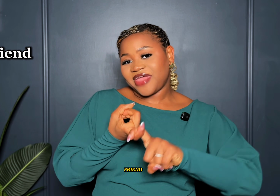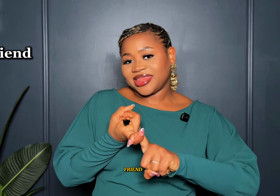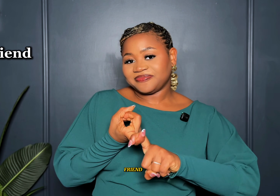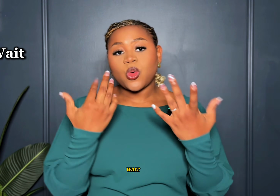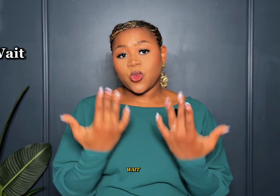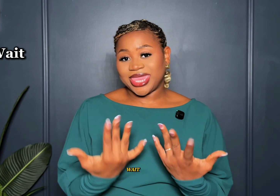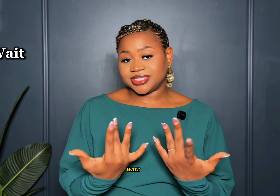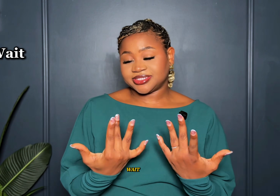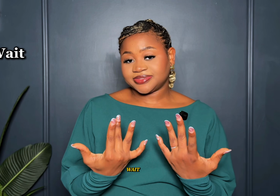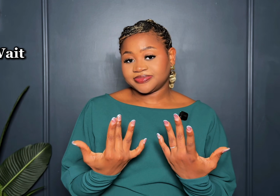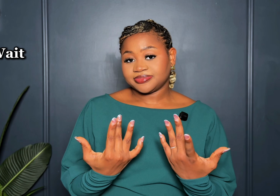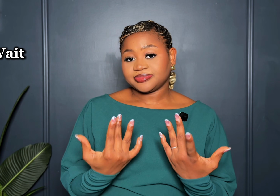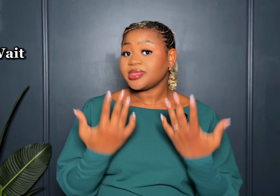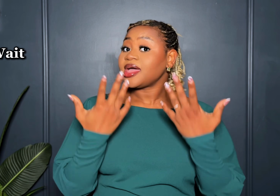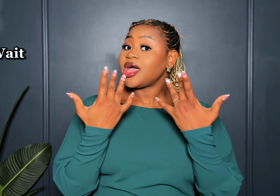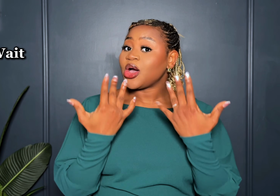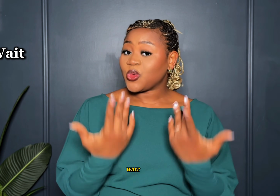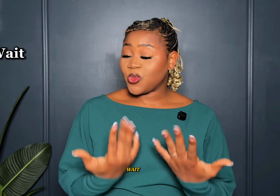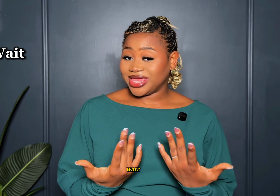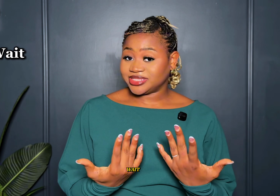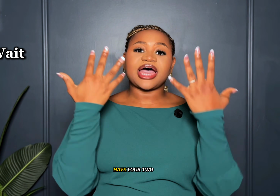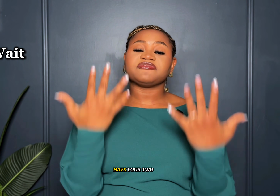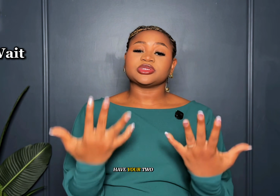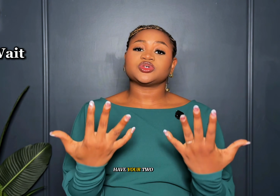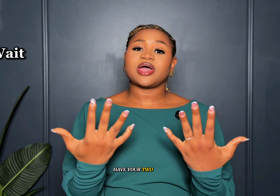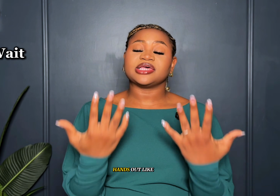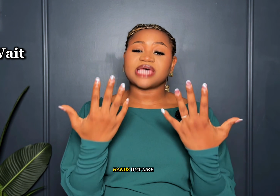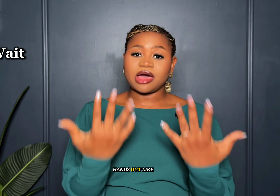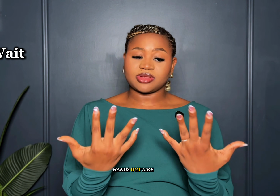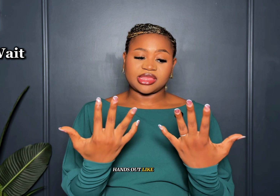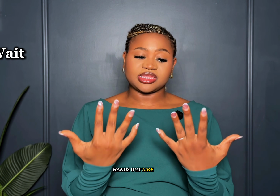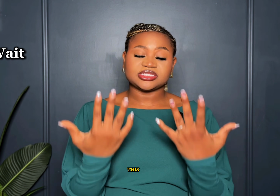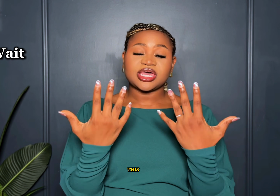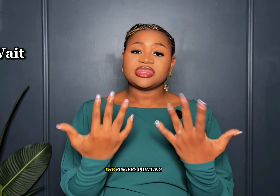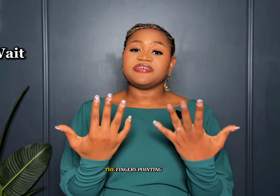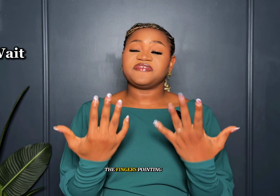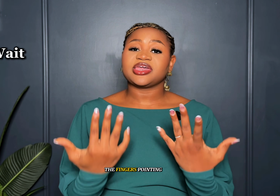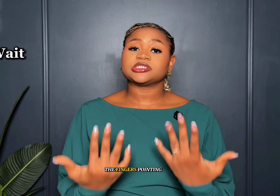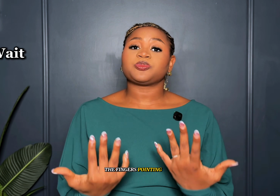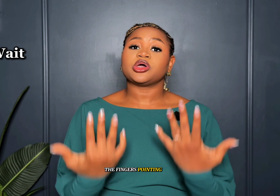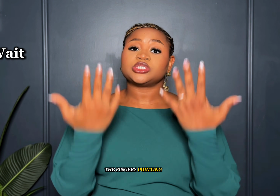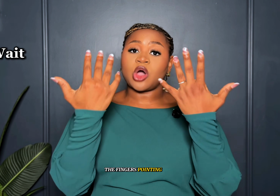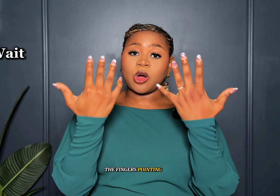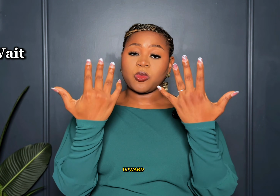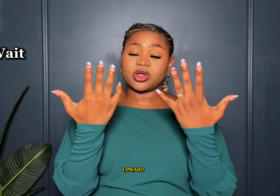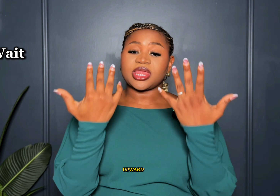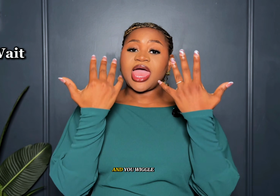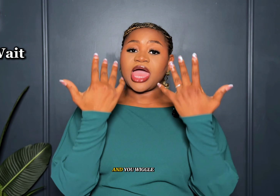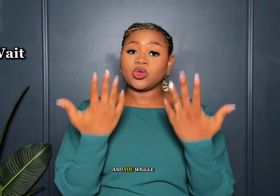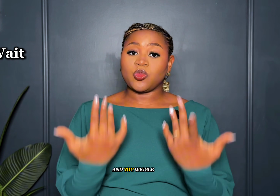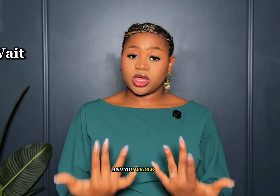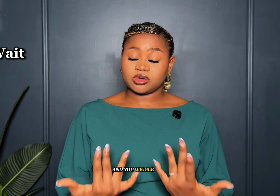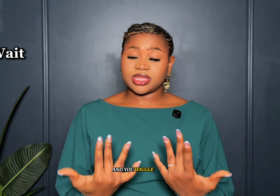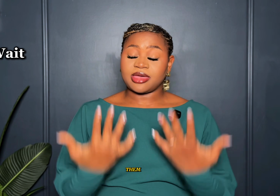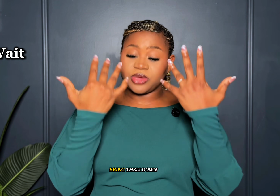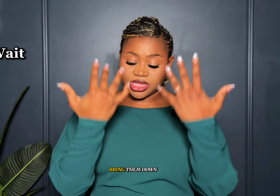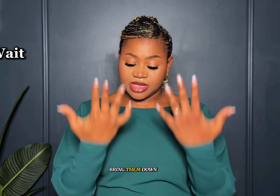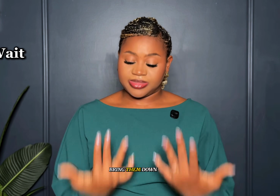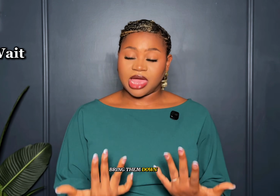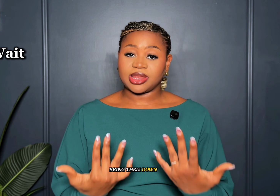Friend. Wait. Wait. Have your two hands out like this, the fingers pointing upward, and you wiggle them, bringing them down like